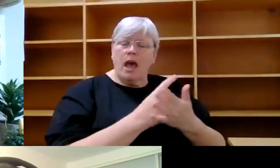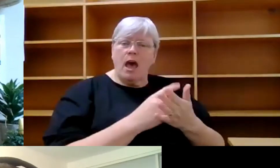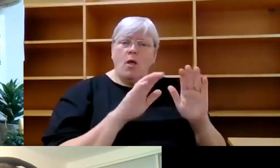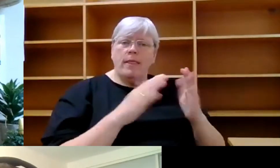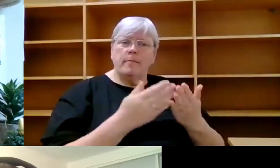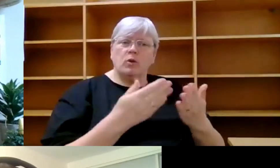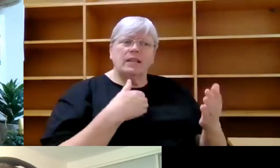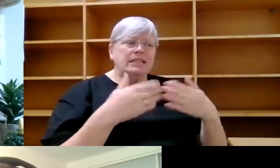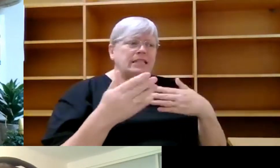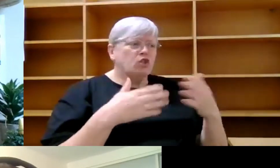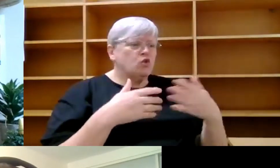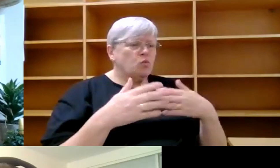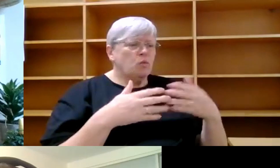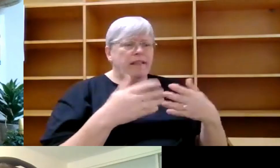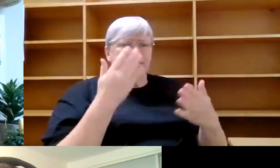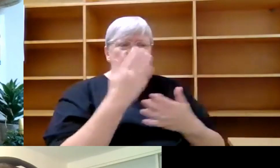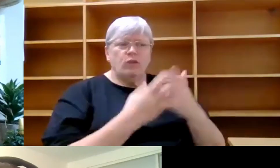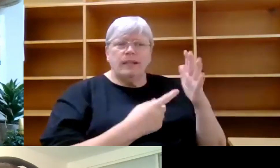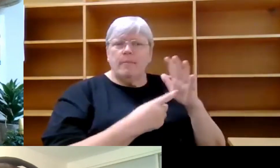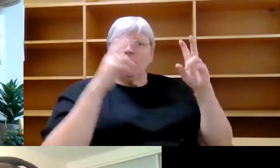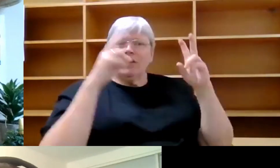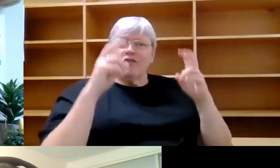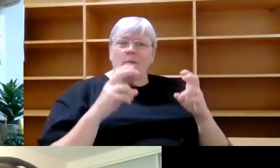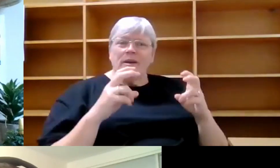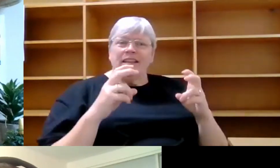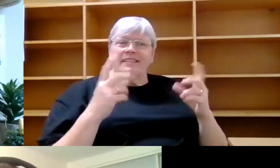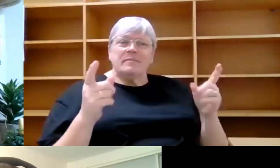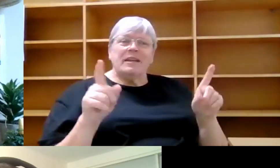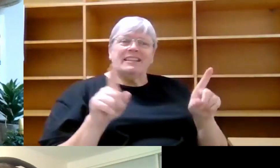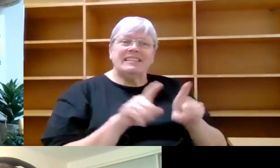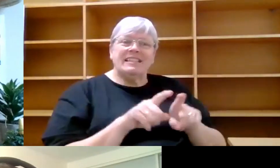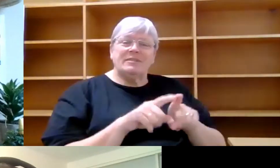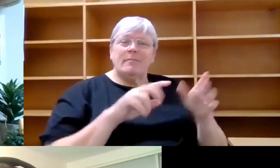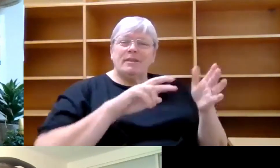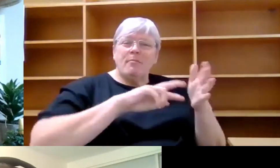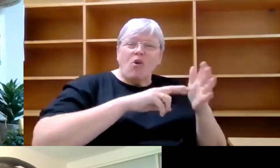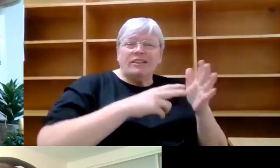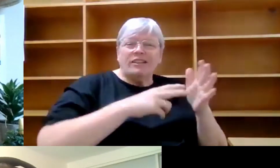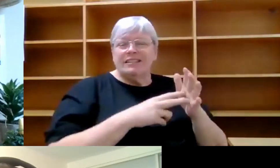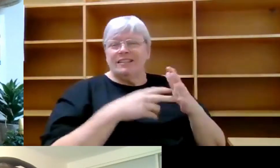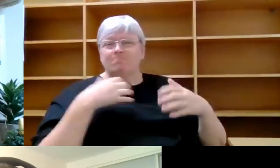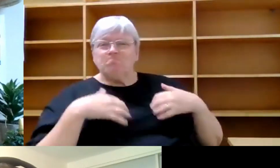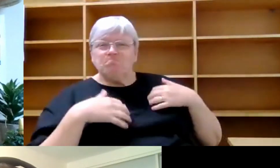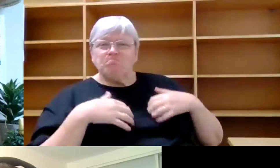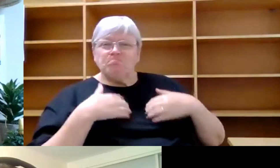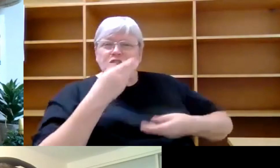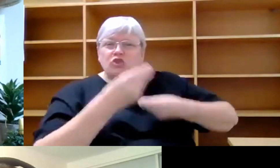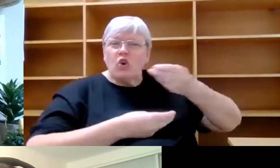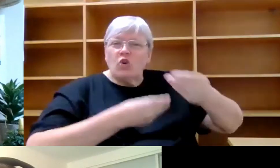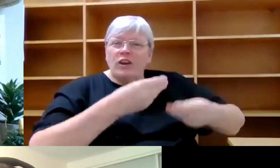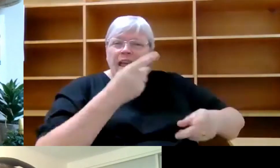these kind of really important topics while being a really kind of plotty adventure story, and it's quite fast paced, and